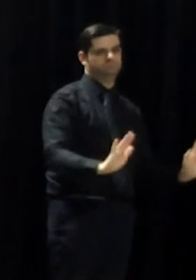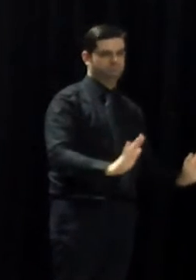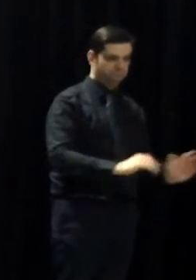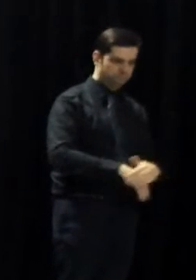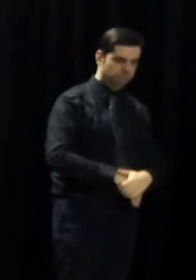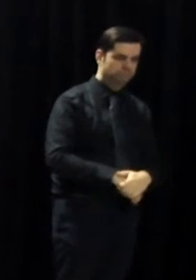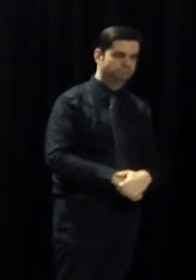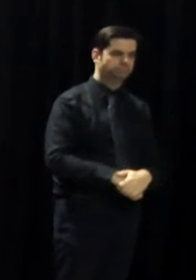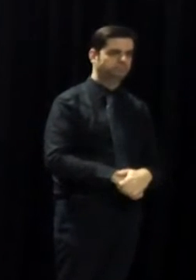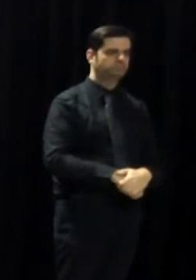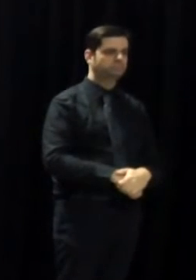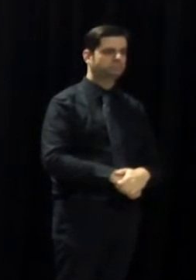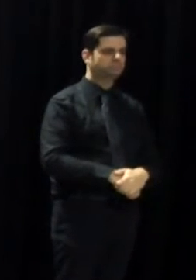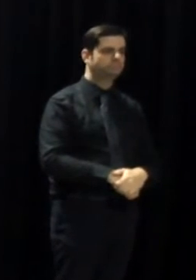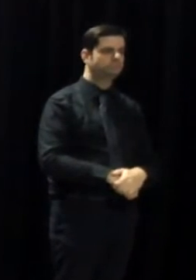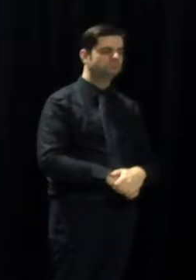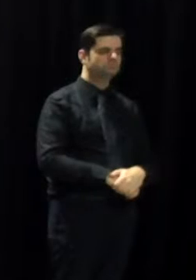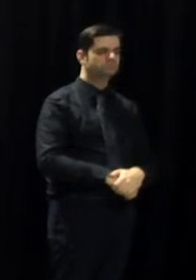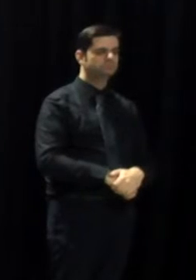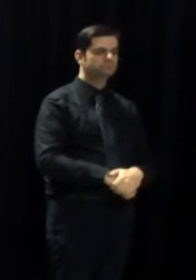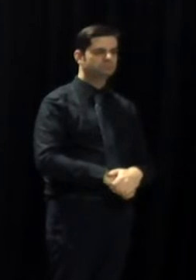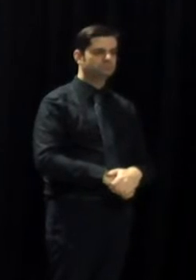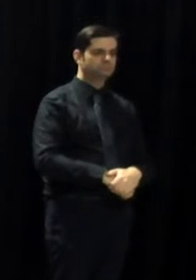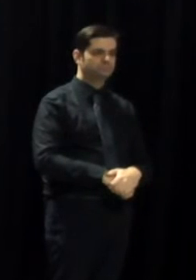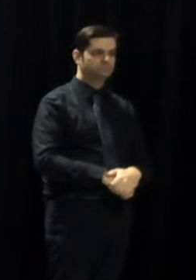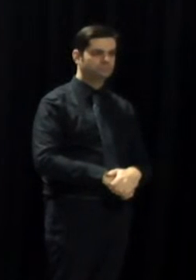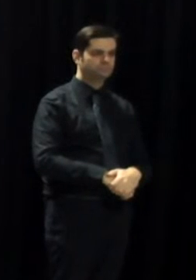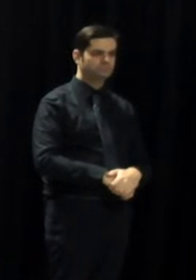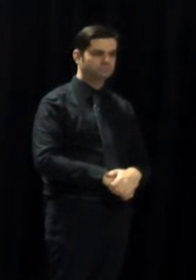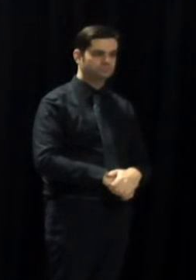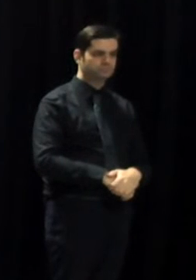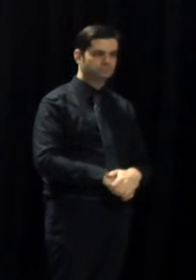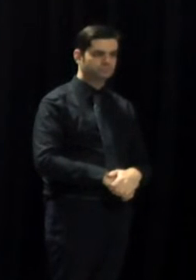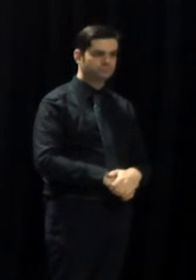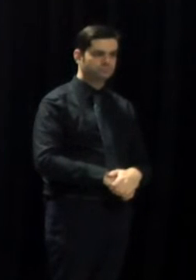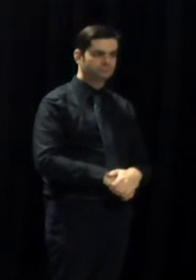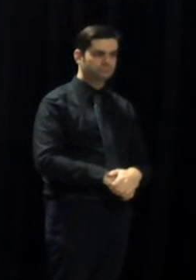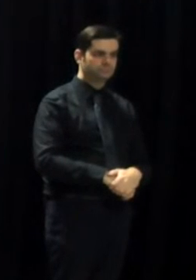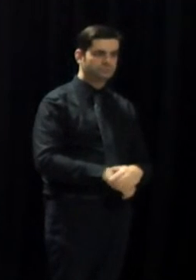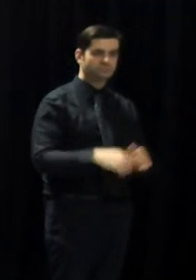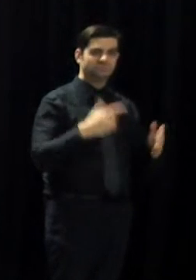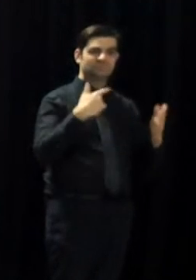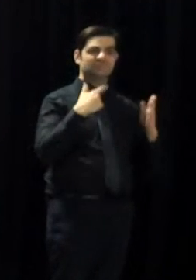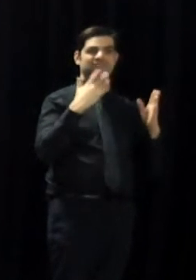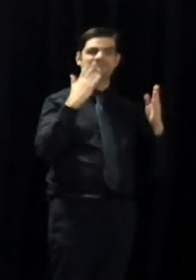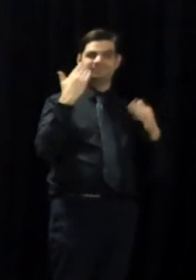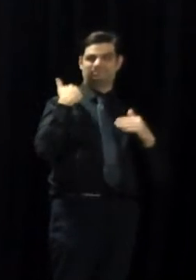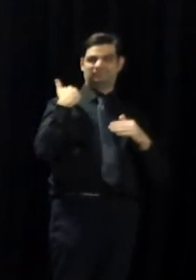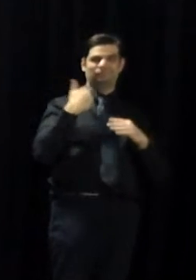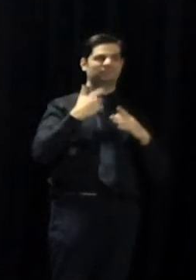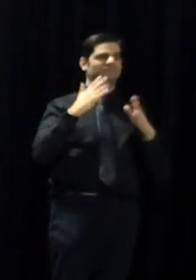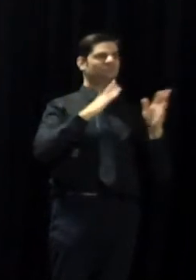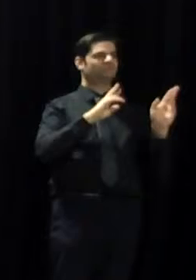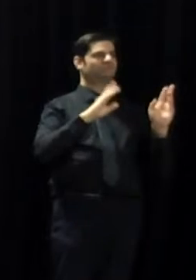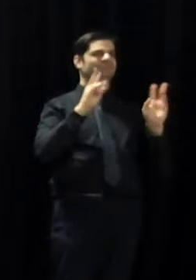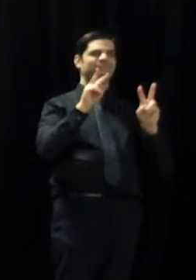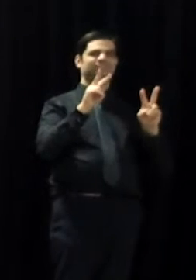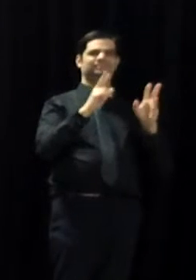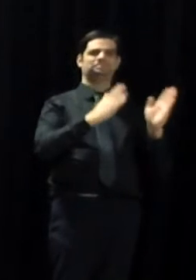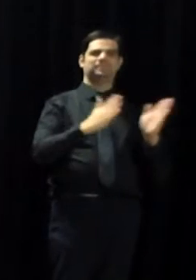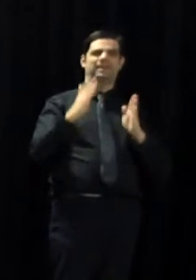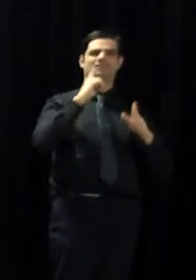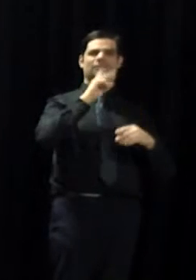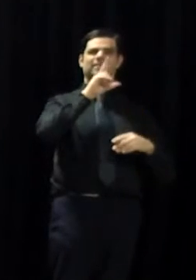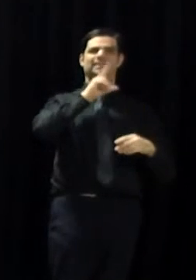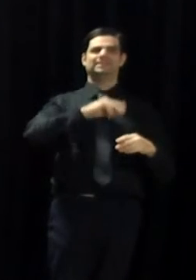plans. I spent Thanksgiving in a quarantine. So this is just what it is this year.